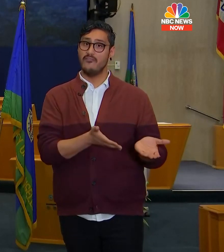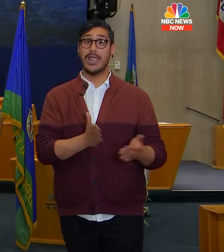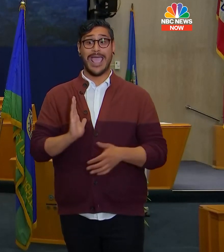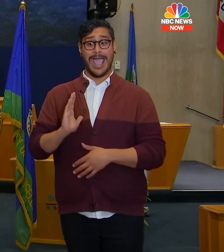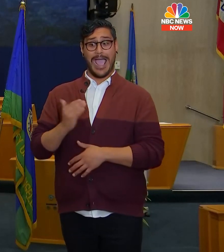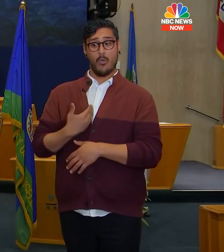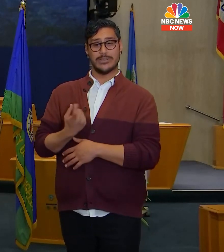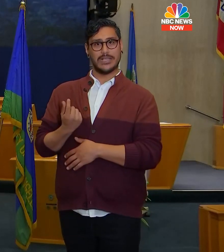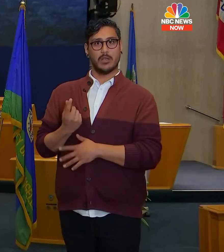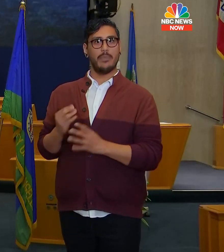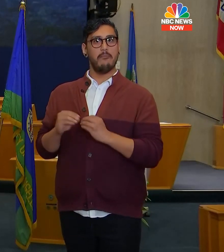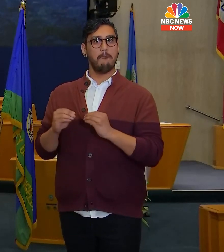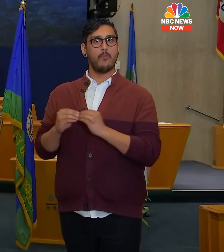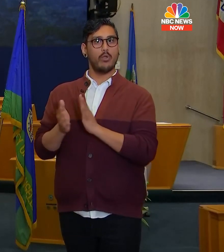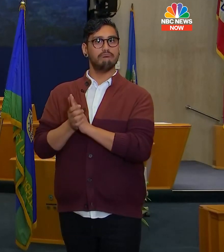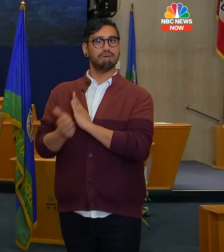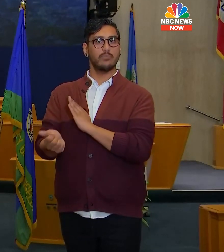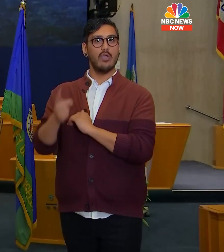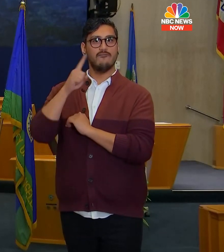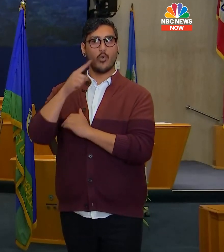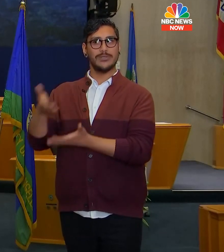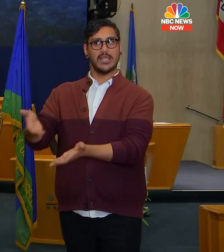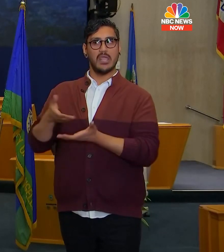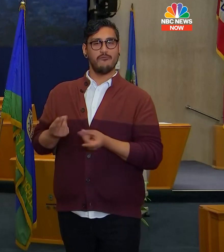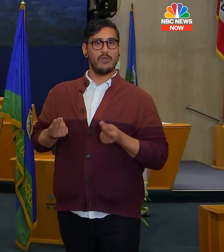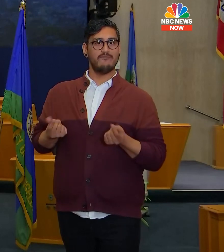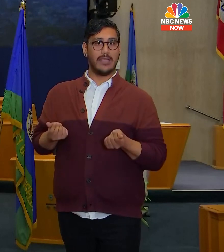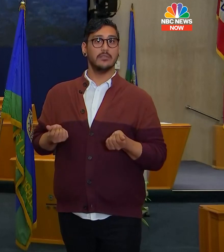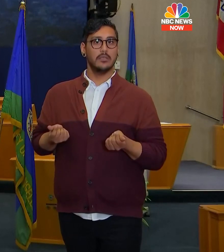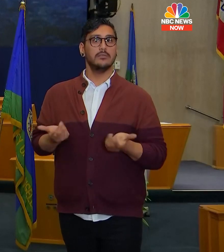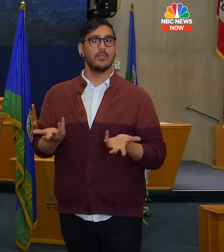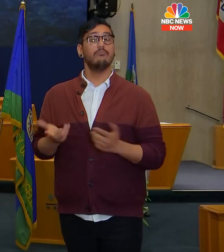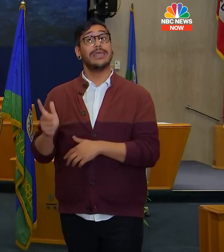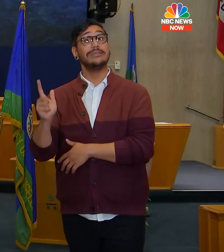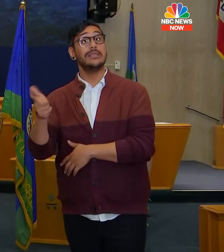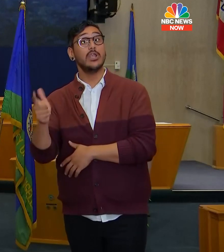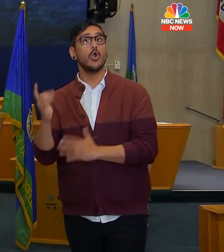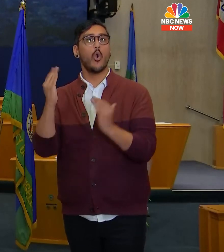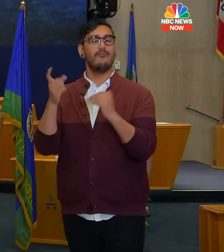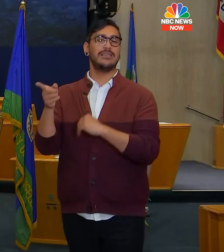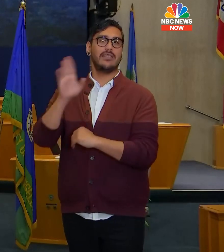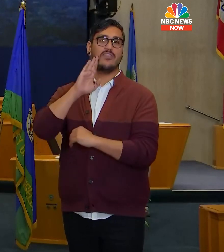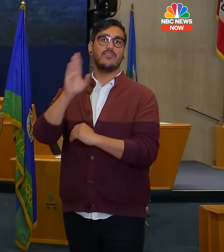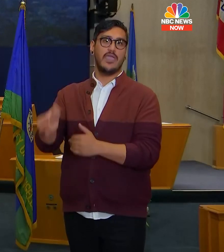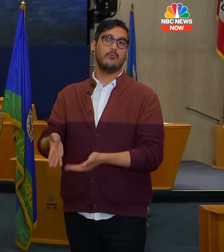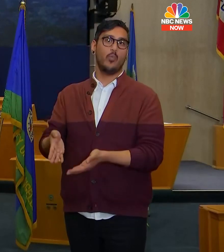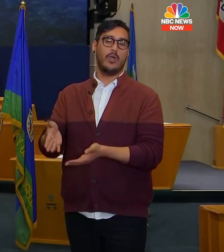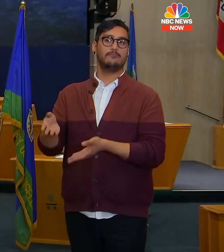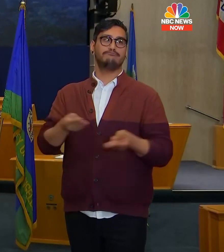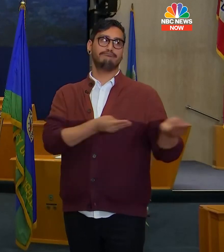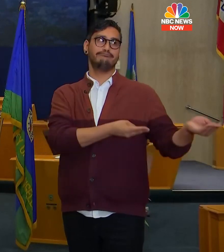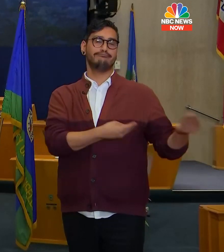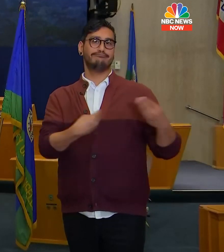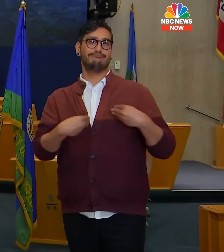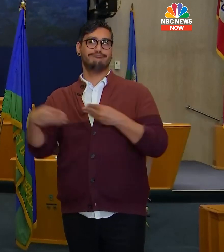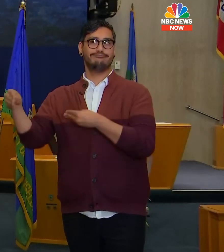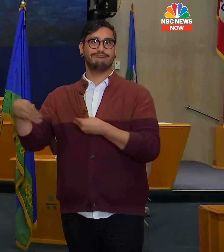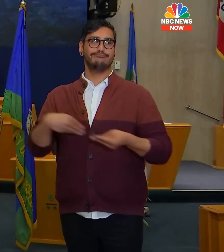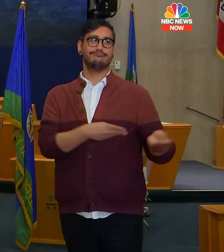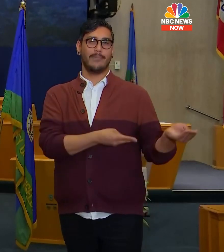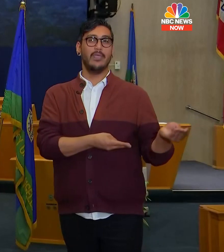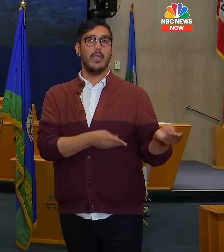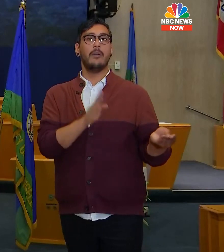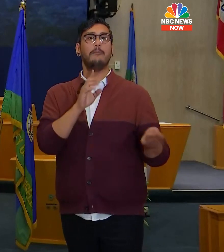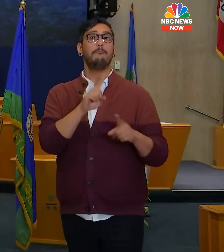were a little bit more effective in delivering it first on. So later on, hopefully they'll return the favor to us, but the idea is we want to have everyone